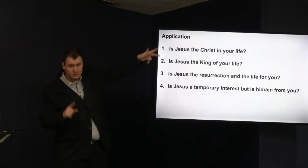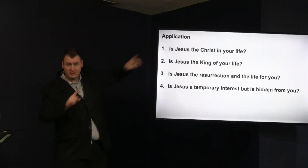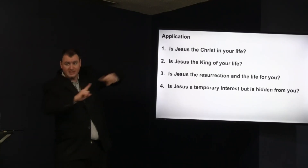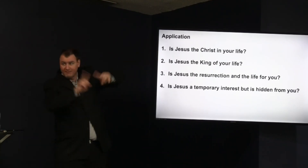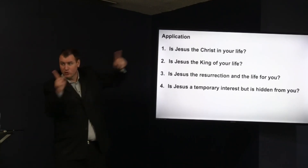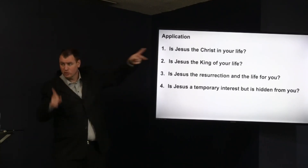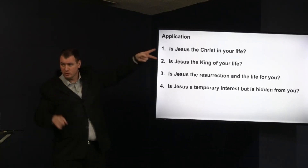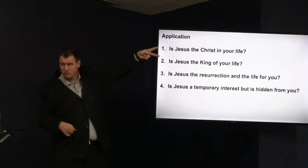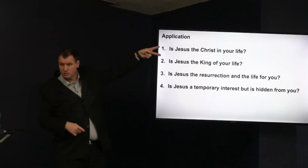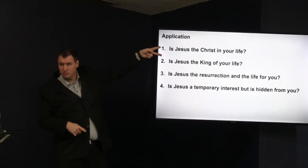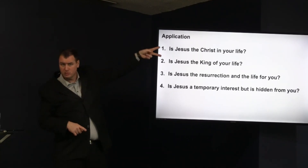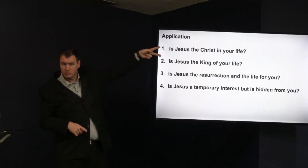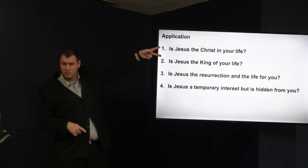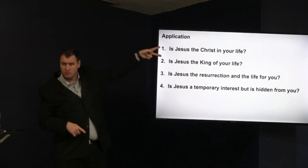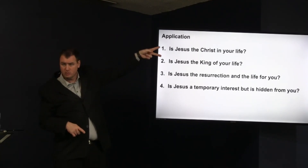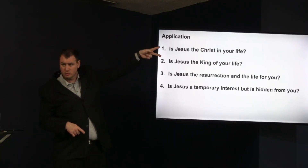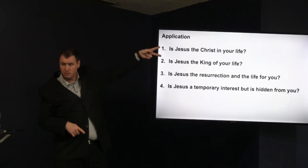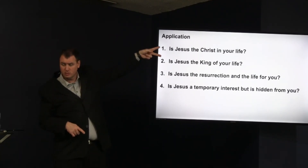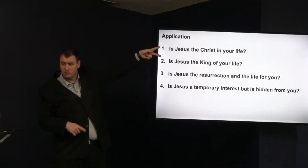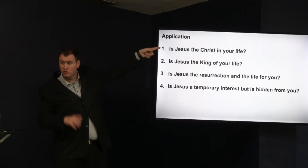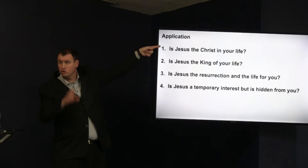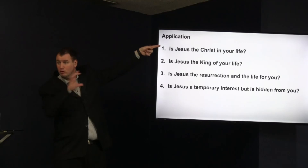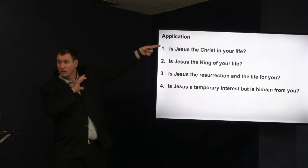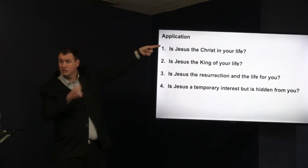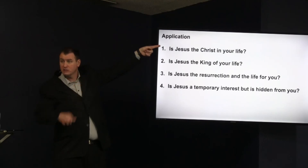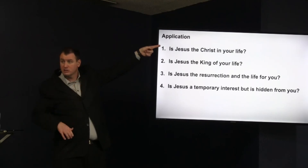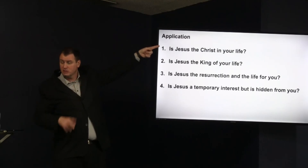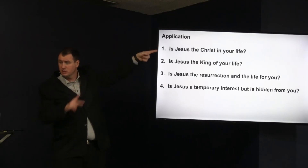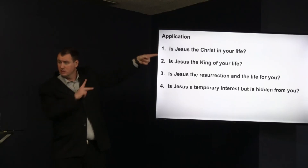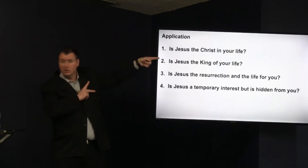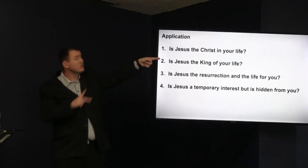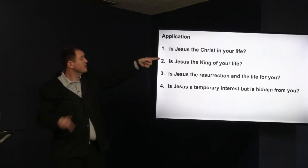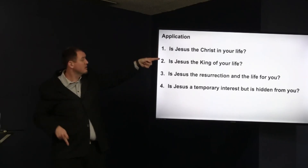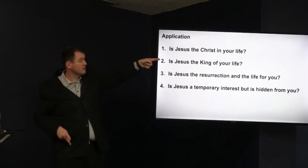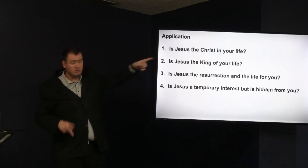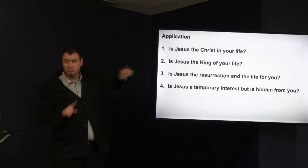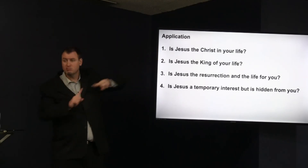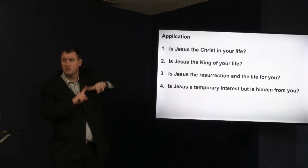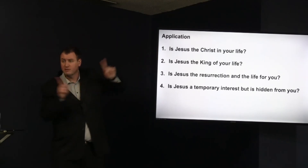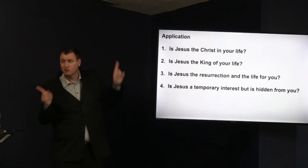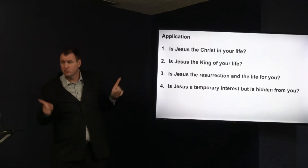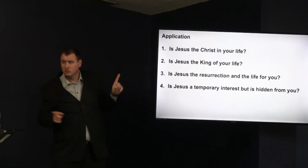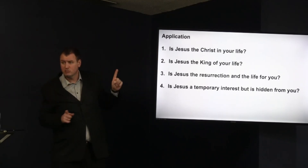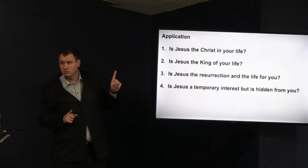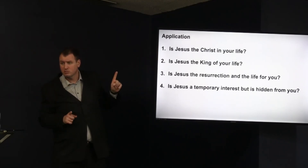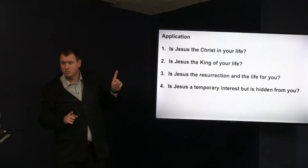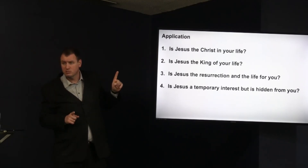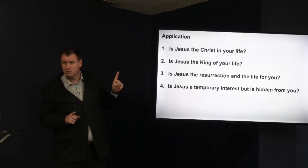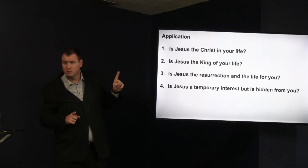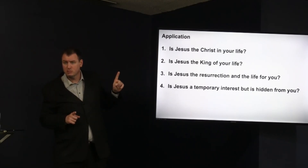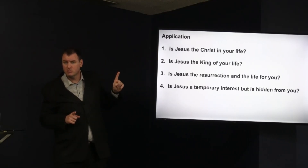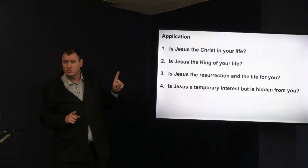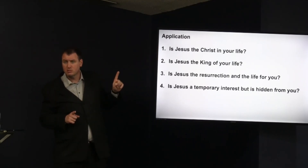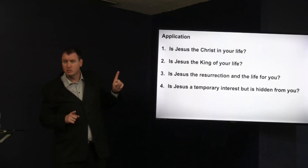There's two different things. These two are different. Is Jesus the Christ? Is Jesus the King of your